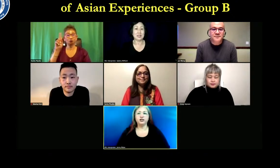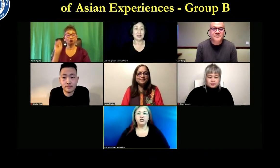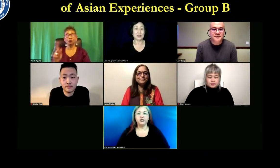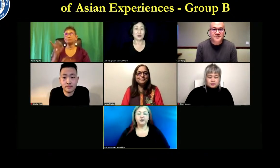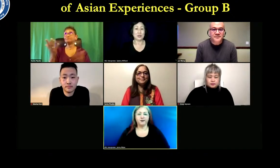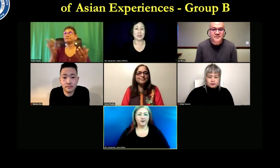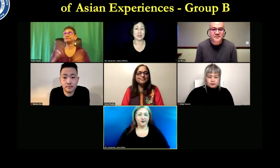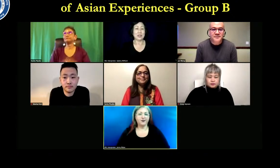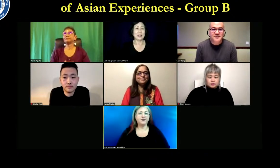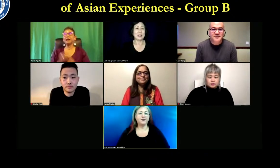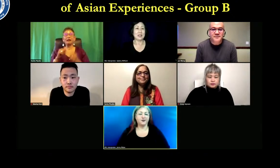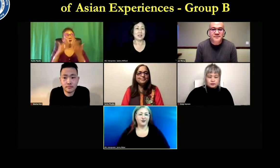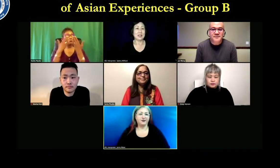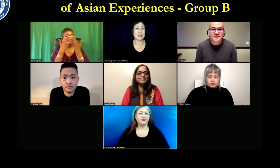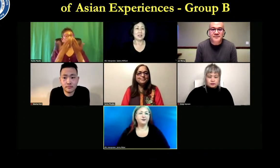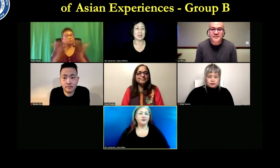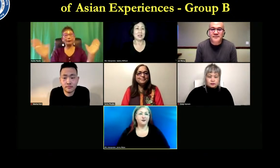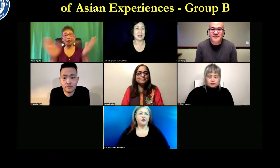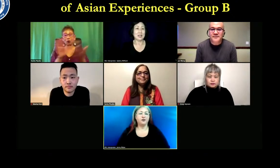Sinju Engineer. Sinju.